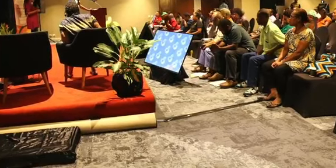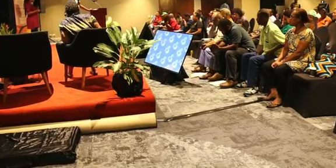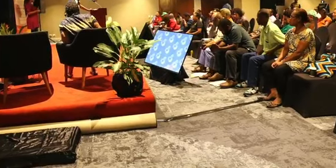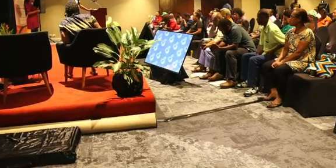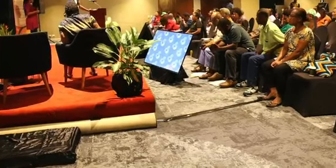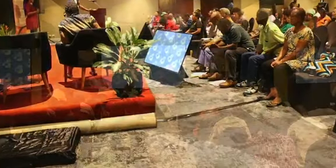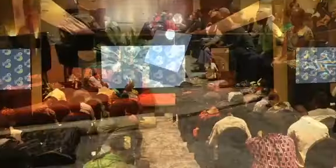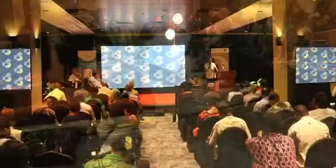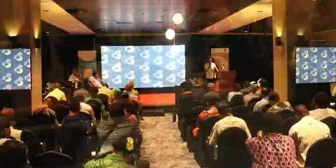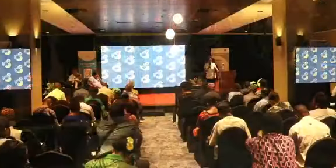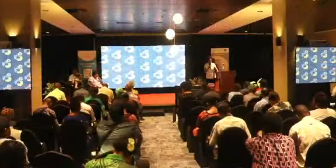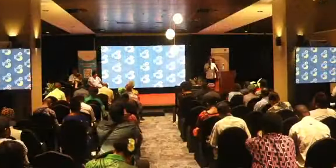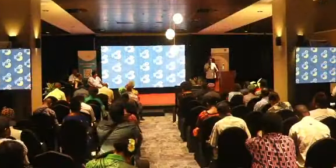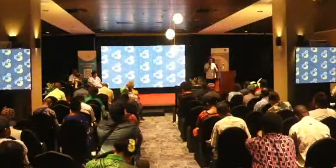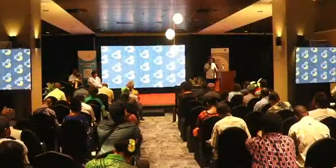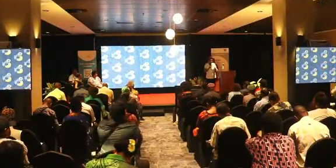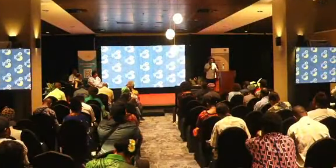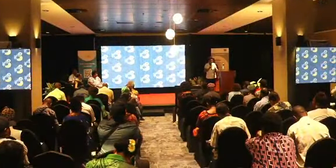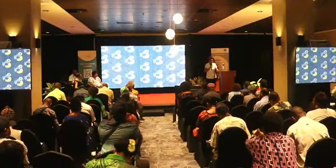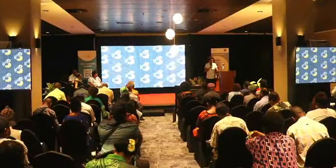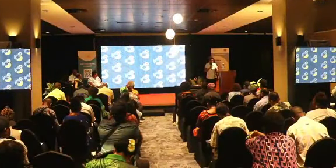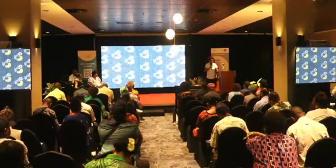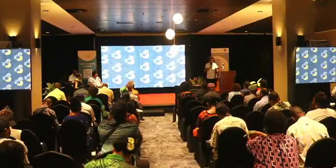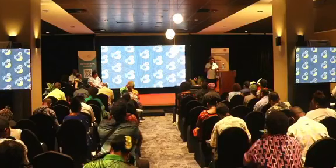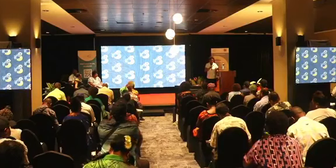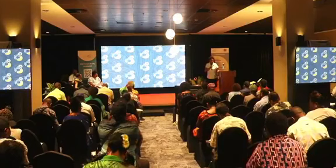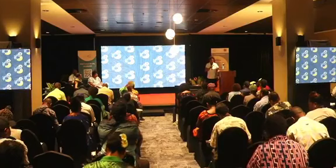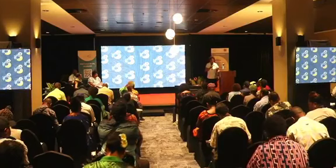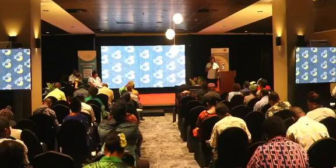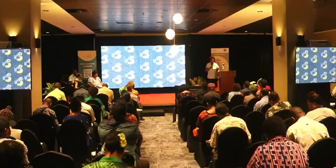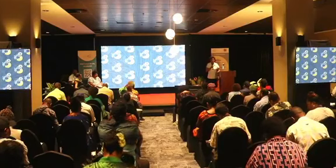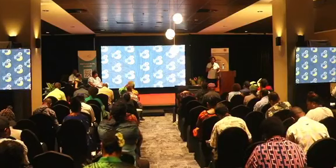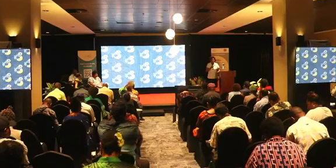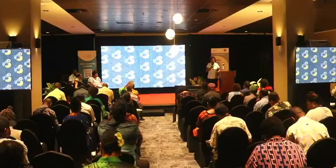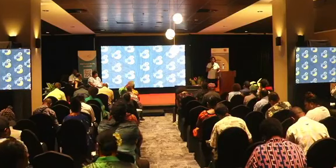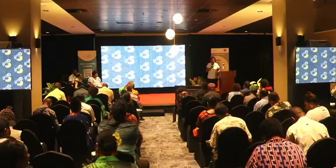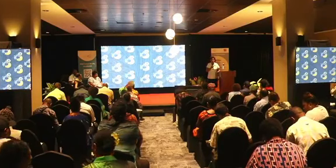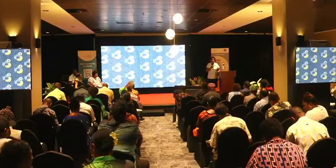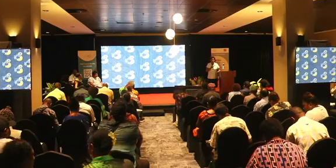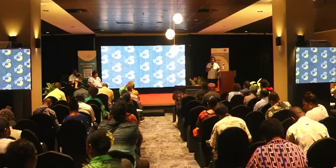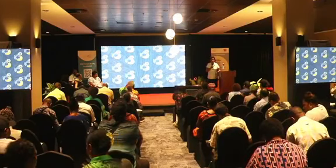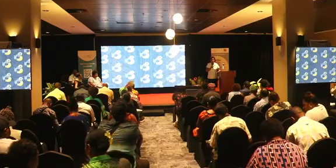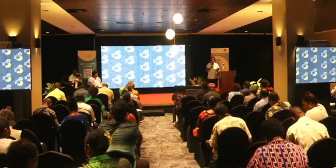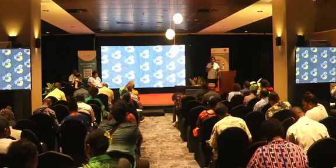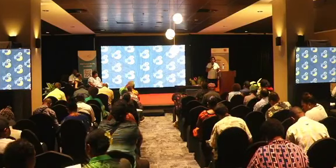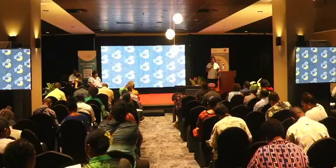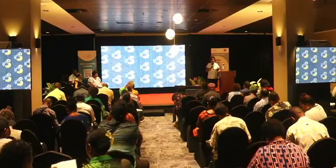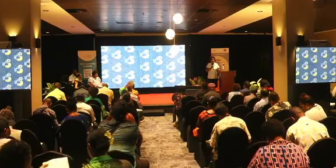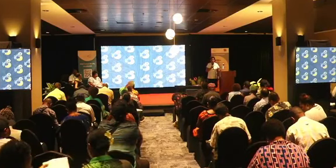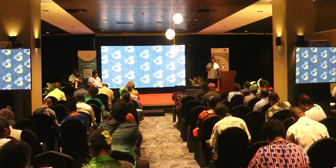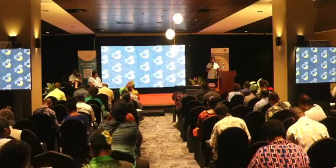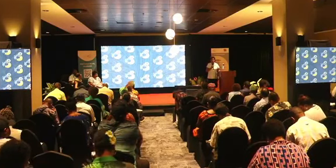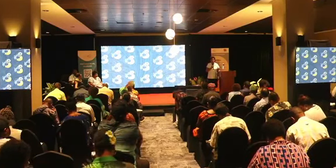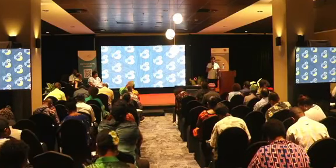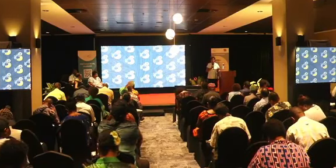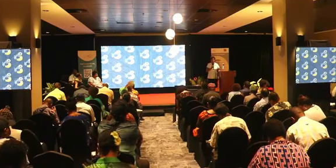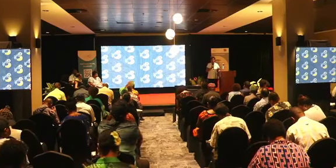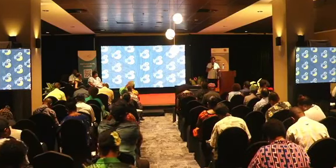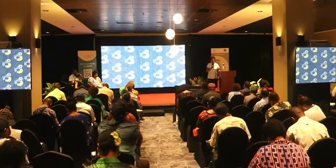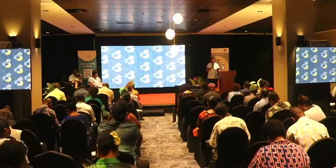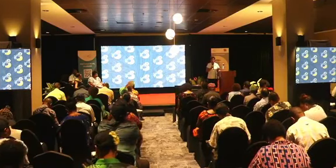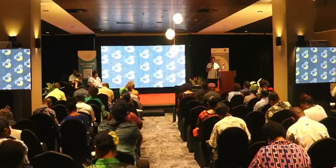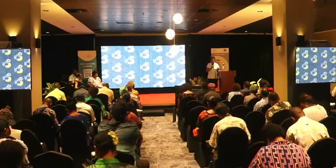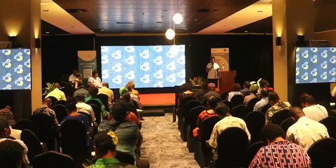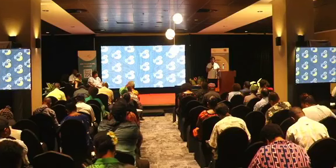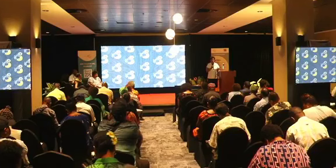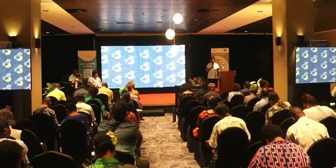like as I indicated, if you do object an assessment from the IRC, the process